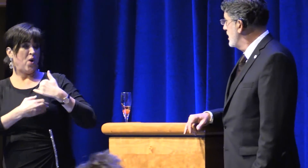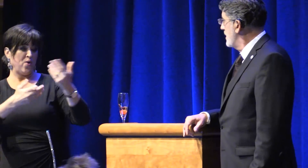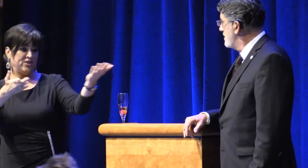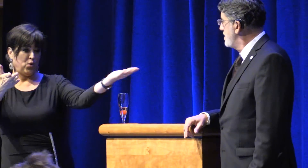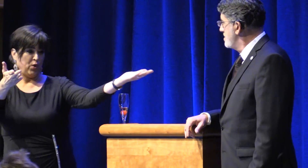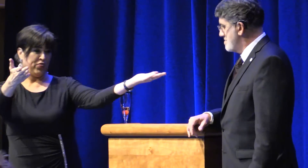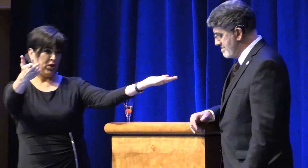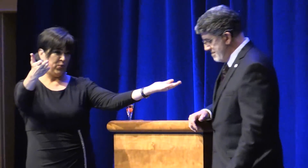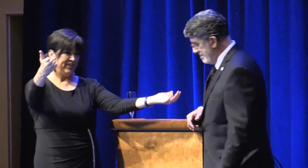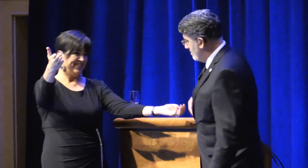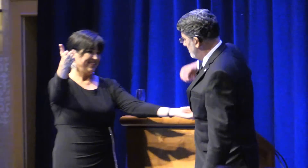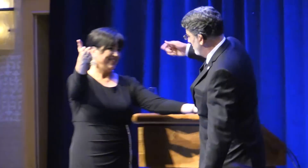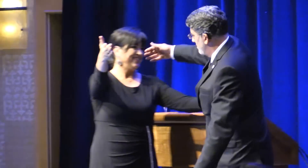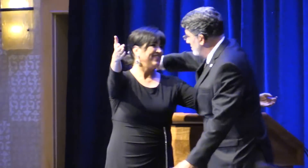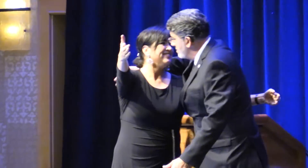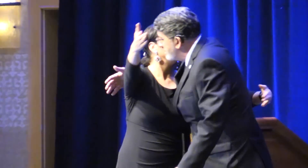fun co-MCing with you, John.